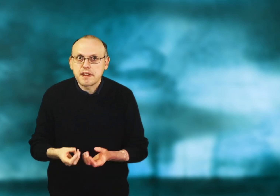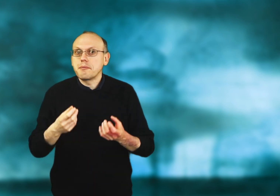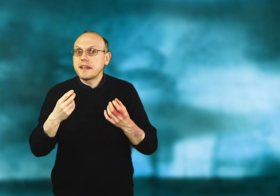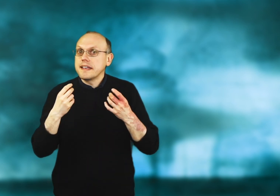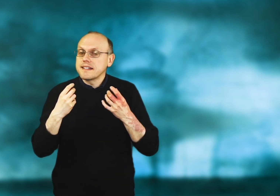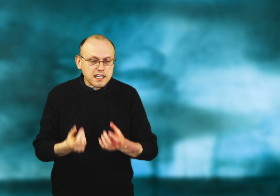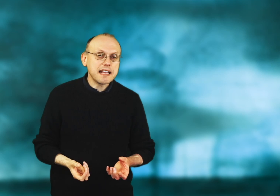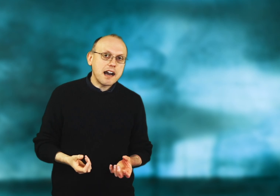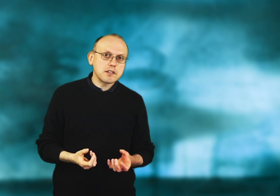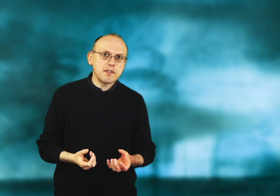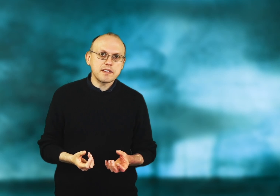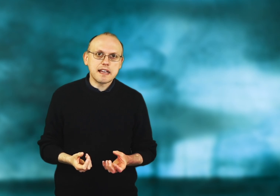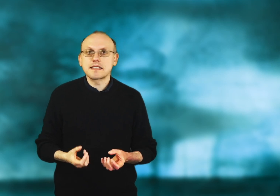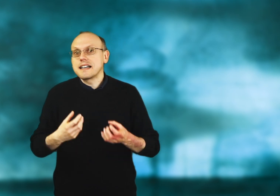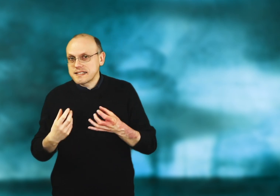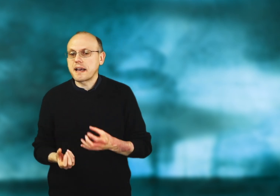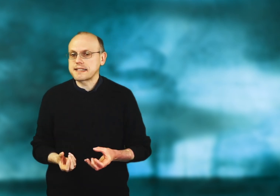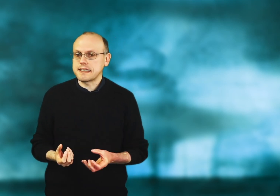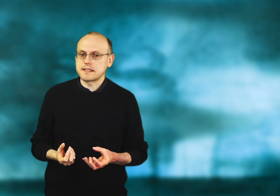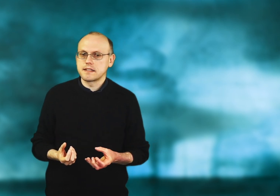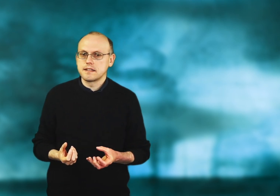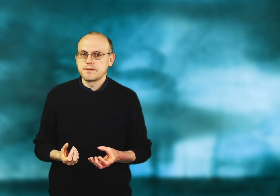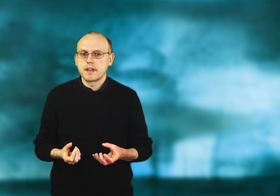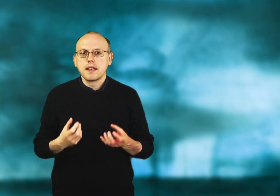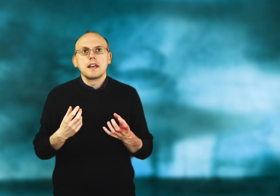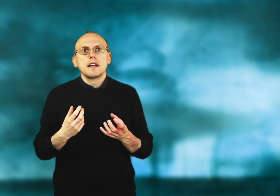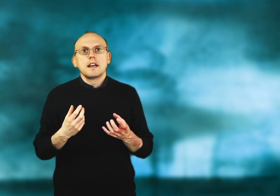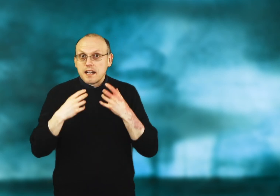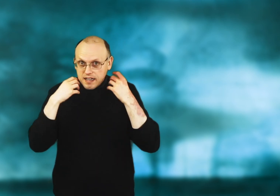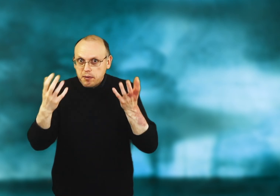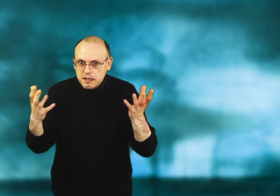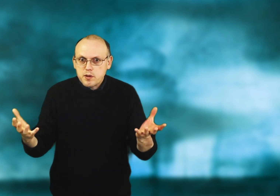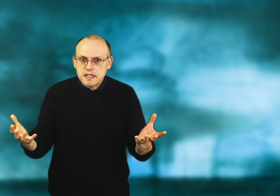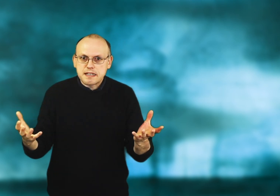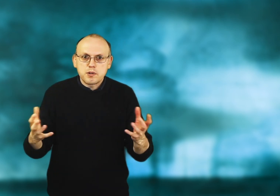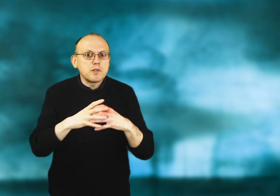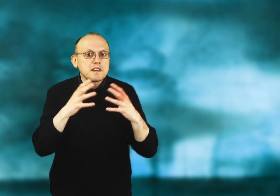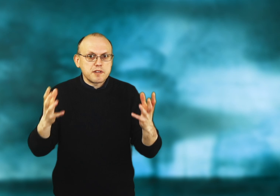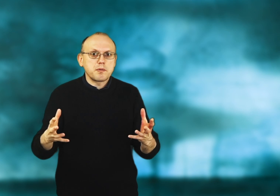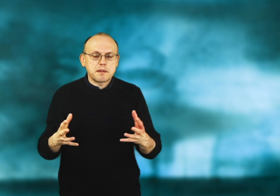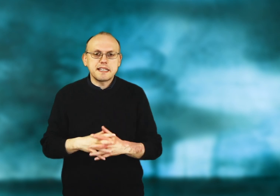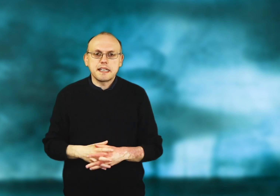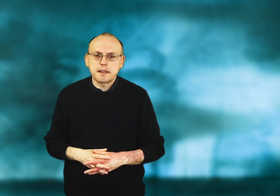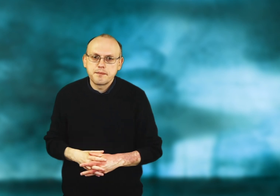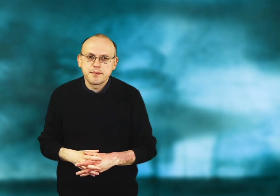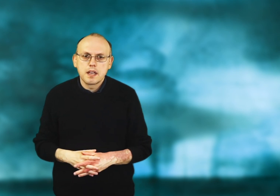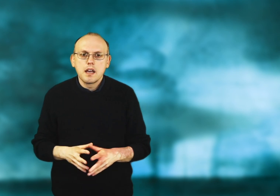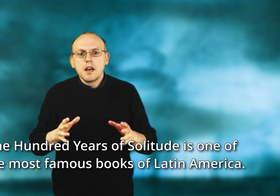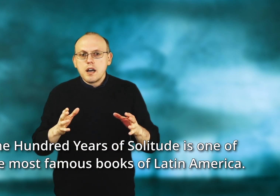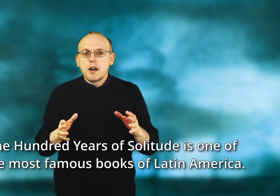be taken out of the text and still make sense. Let me give you an example to illustrate what I'm saying.